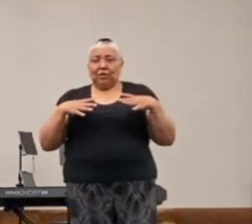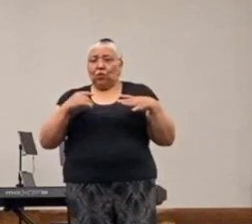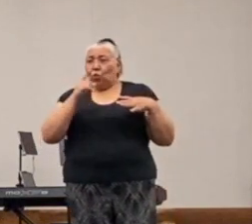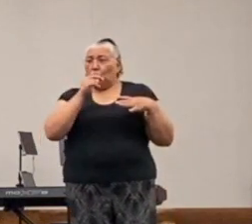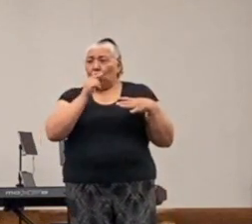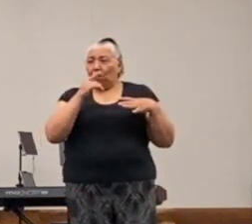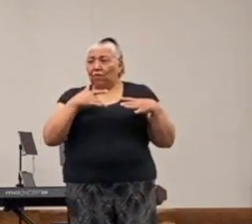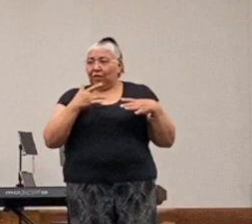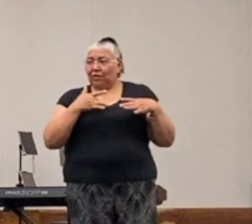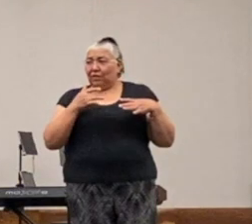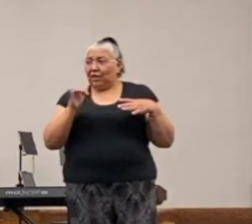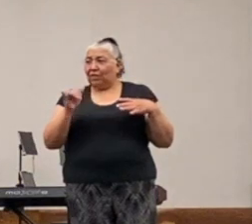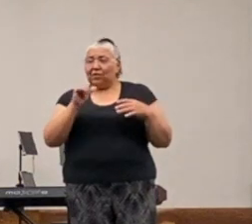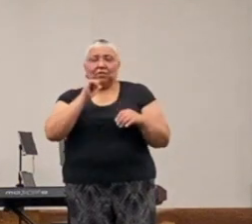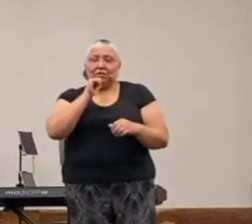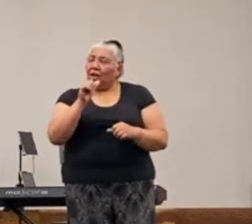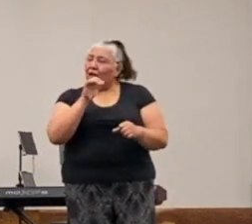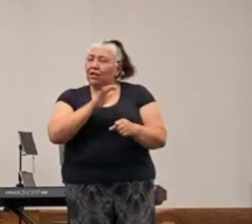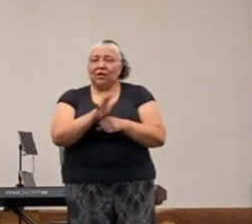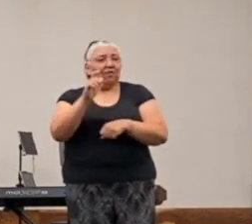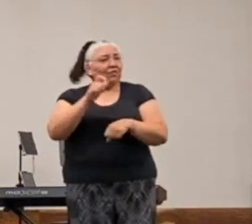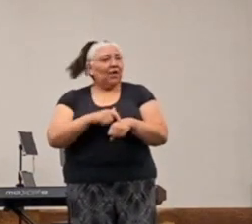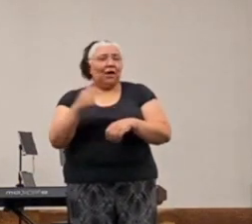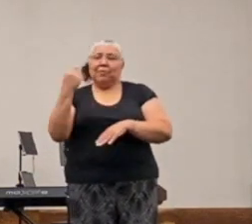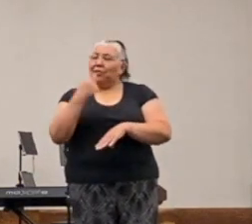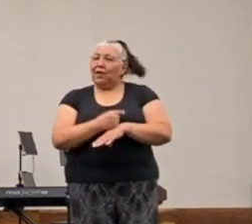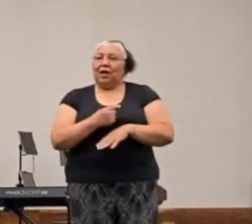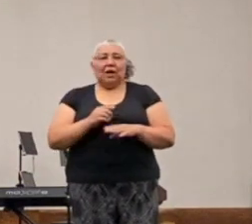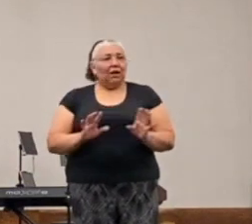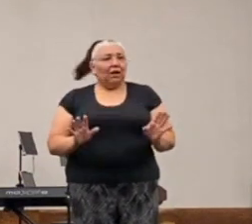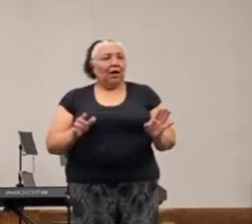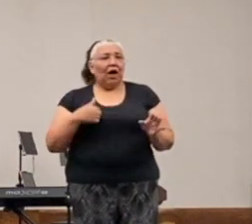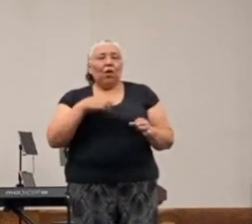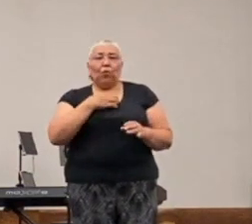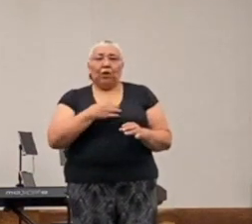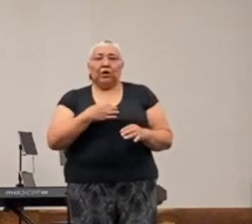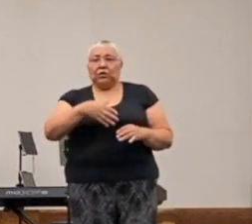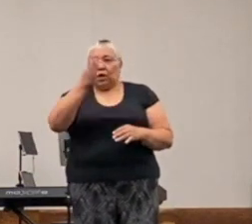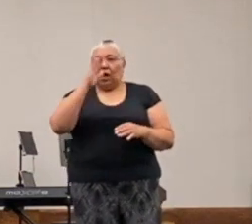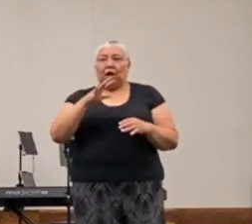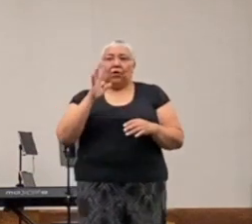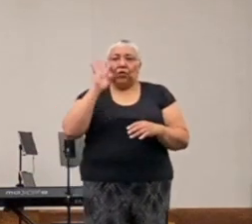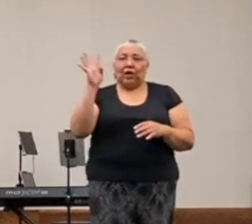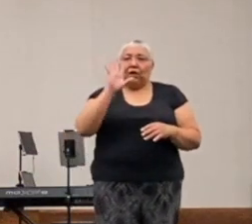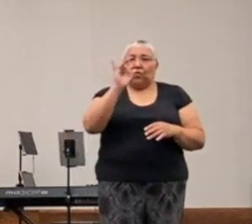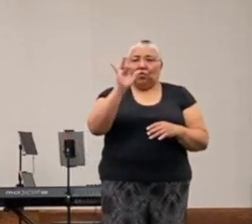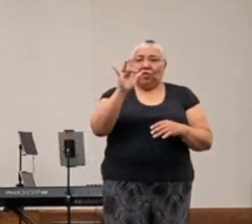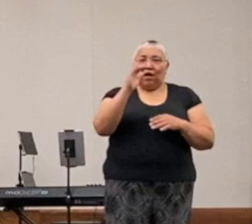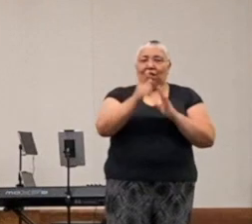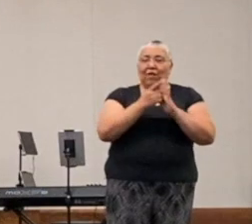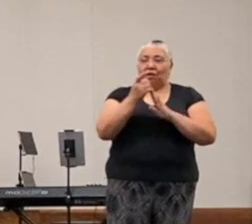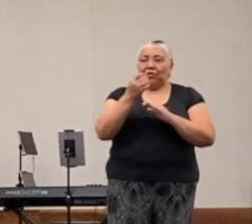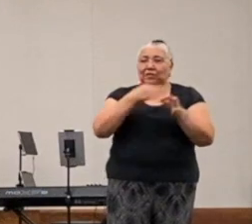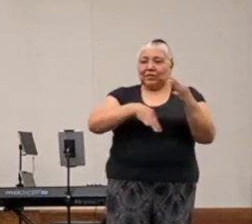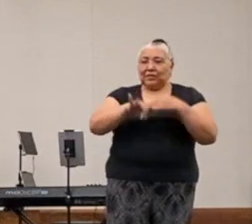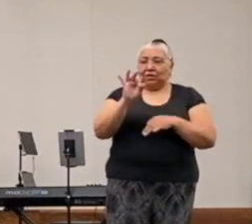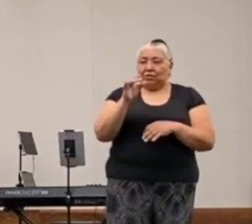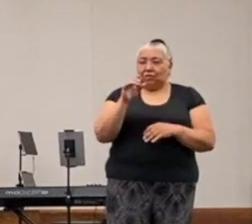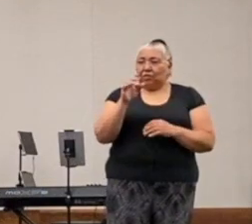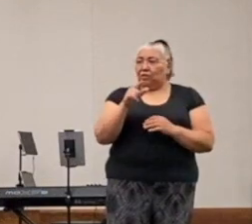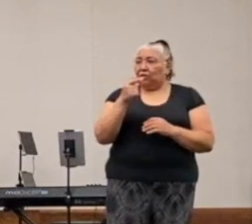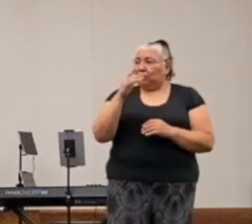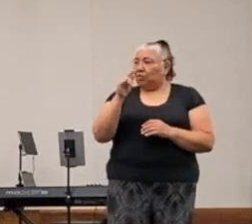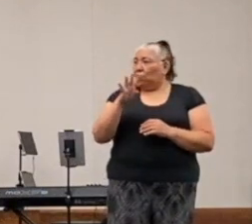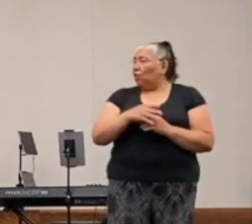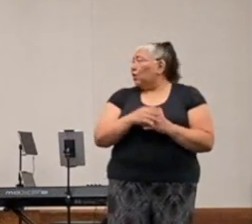like, man, there's not enough time in the day? I wish God created 25 hours instead of 24 hours, right?